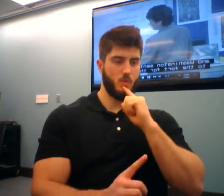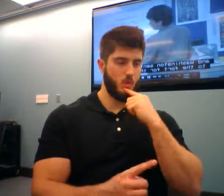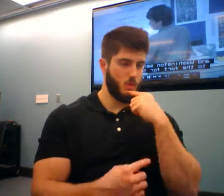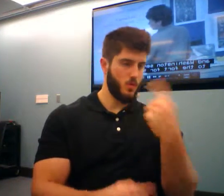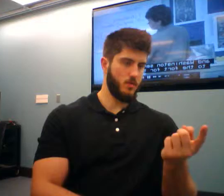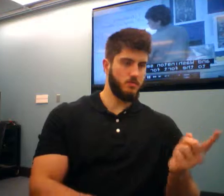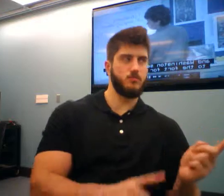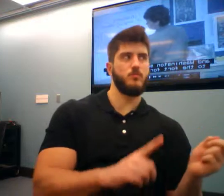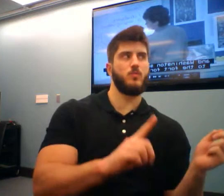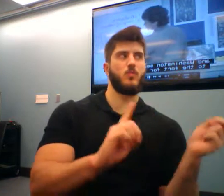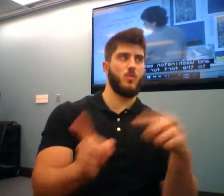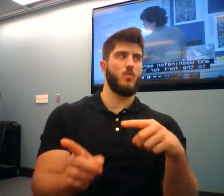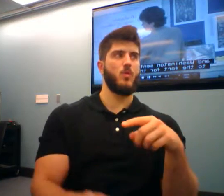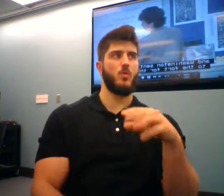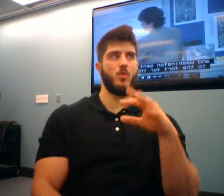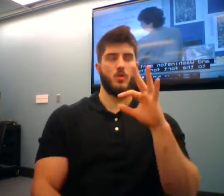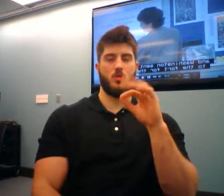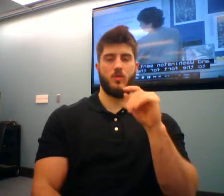to the fort